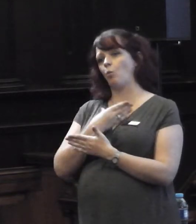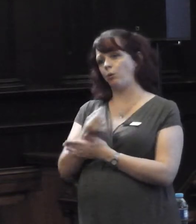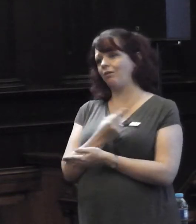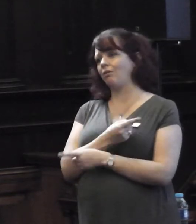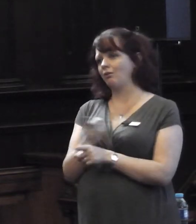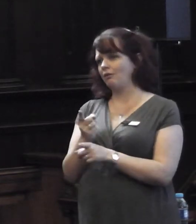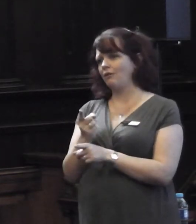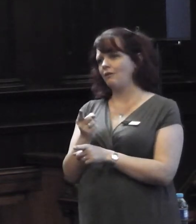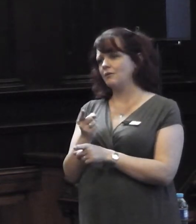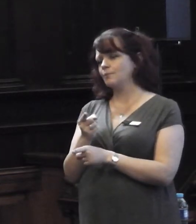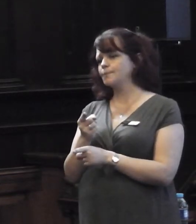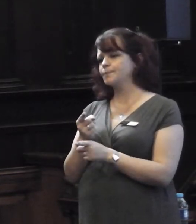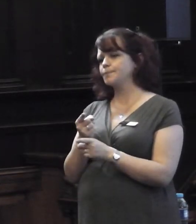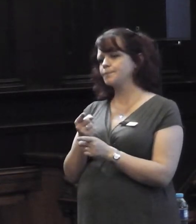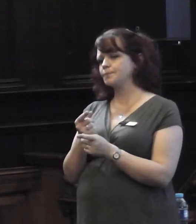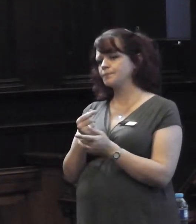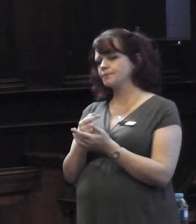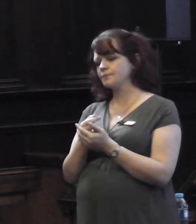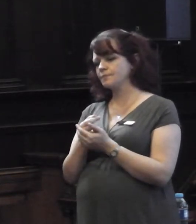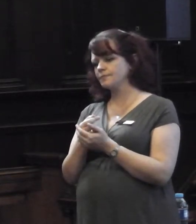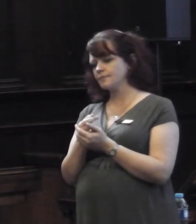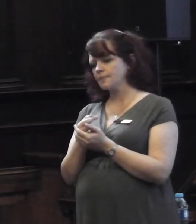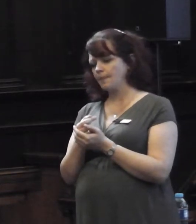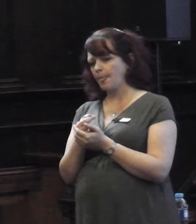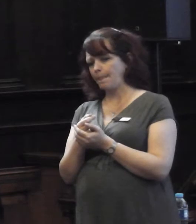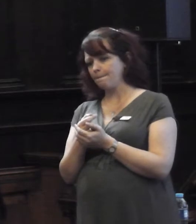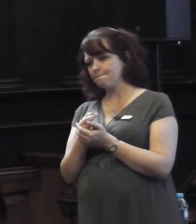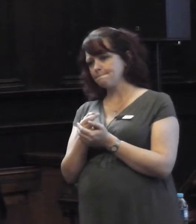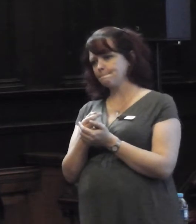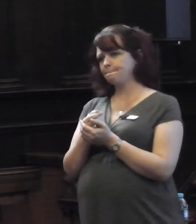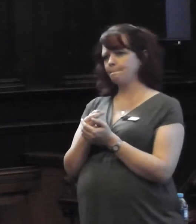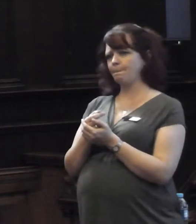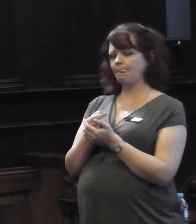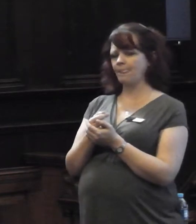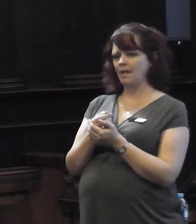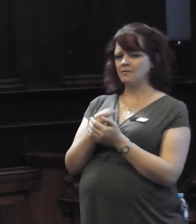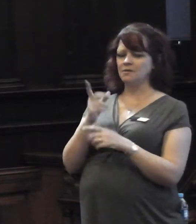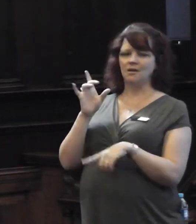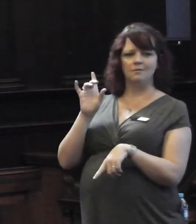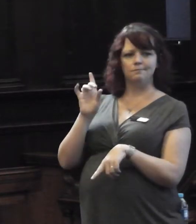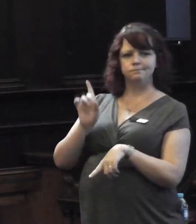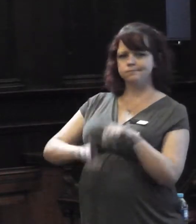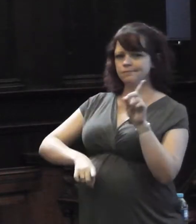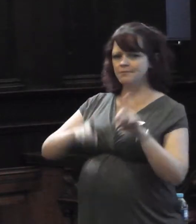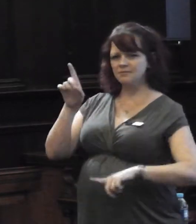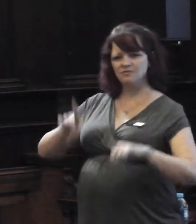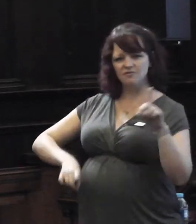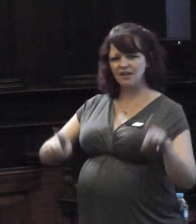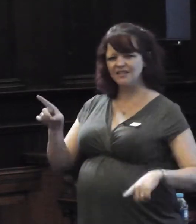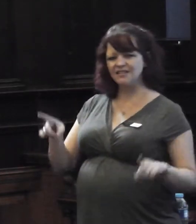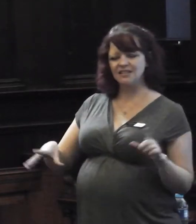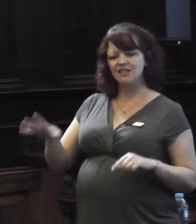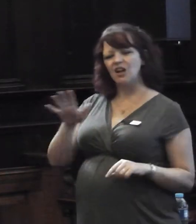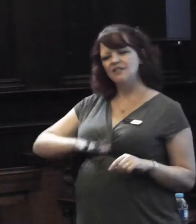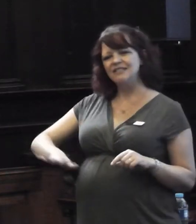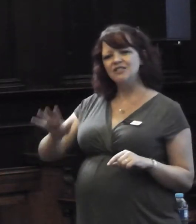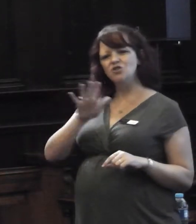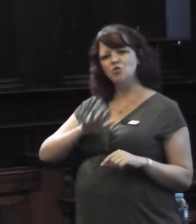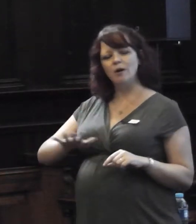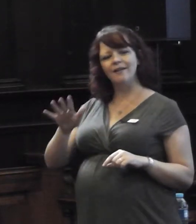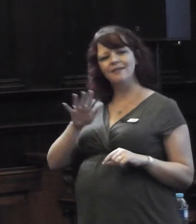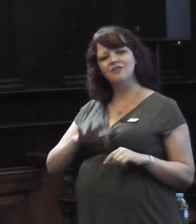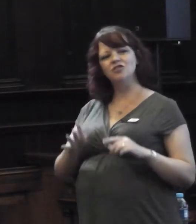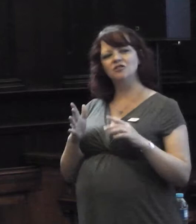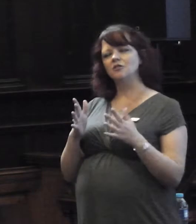be imposed. Of course, there are a wide variety of circumstances in which